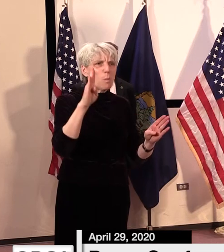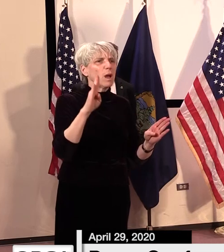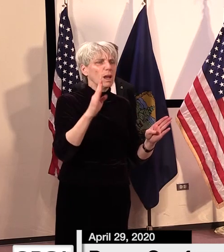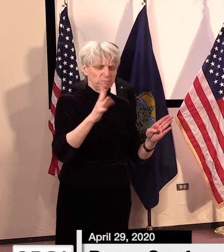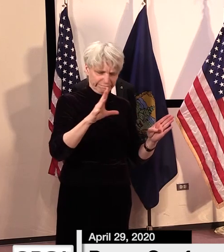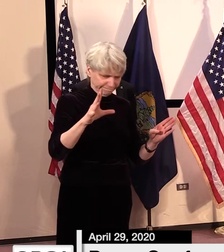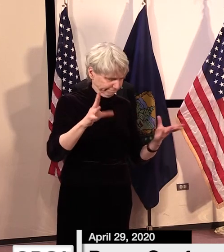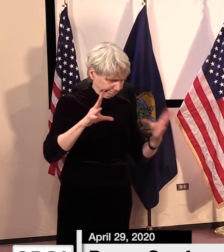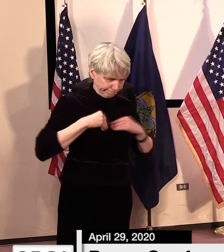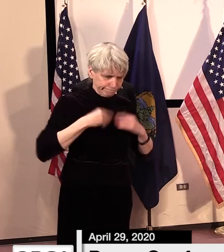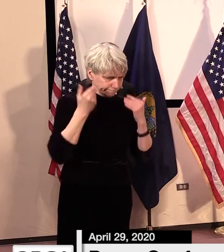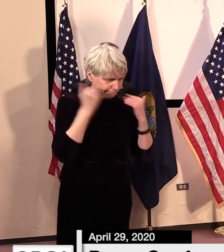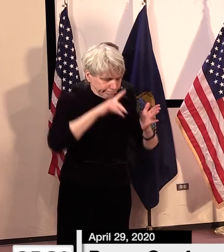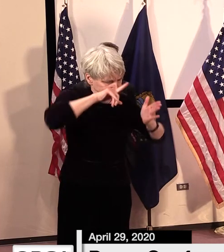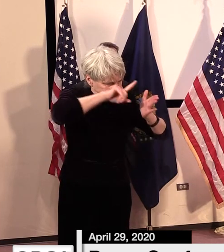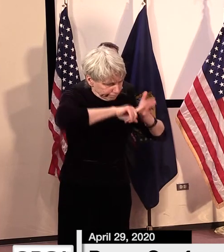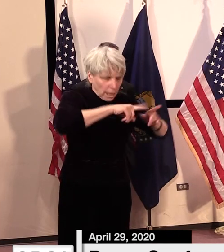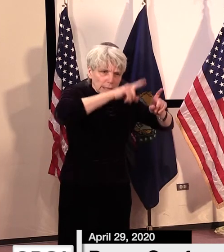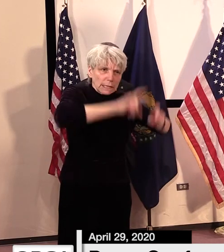performed.